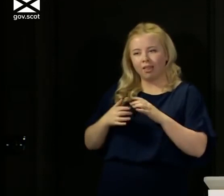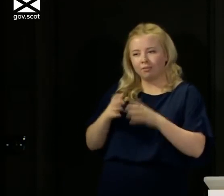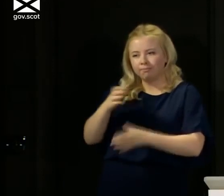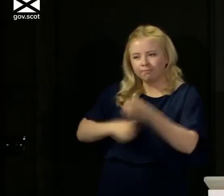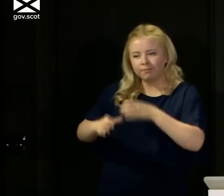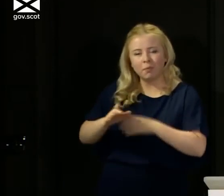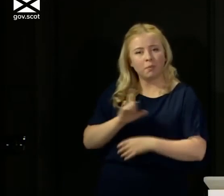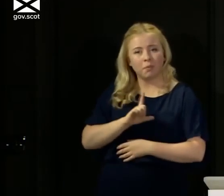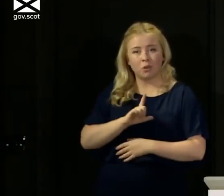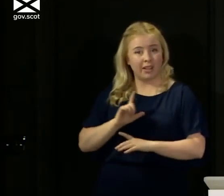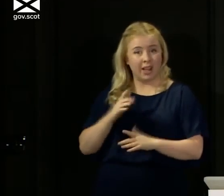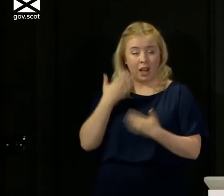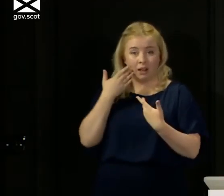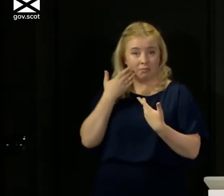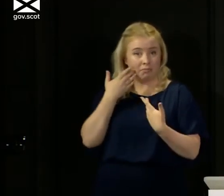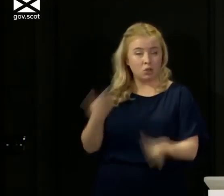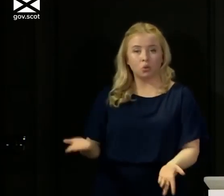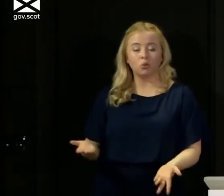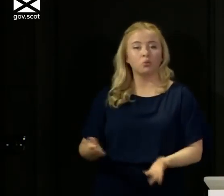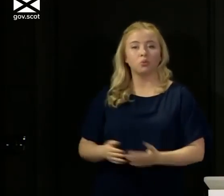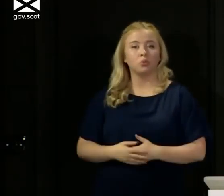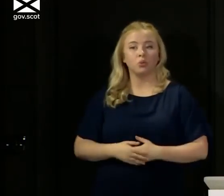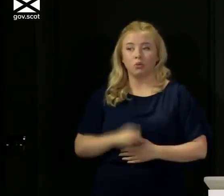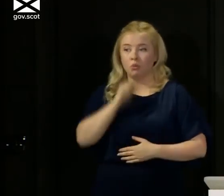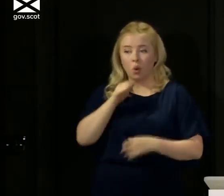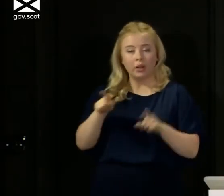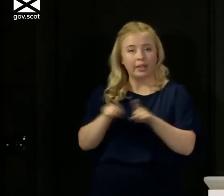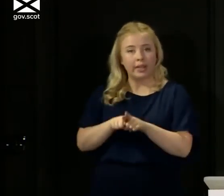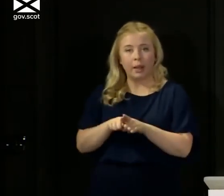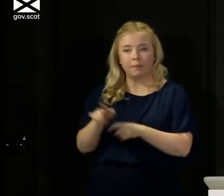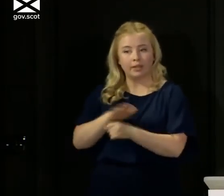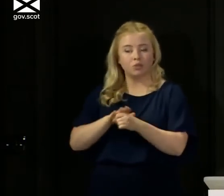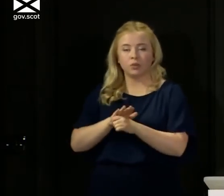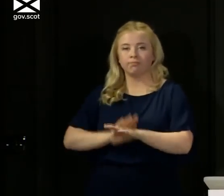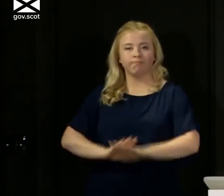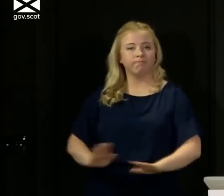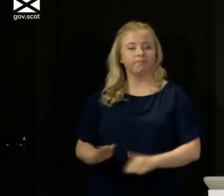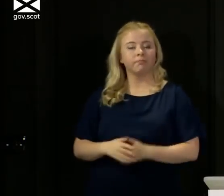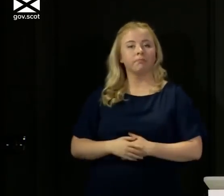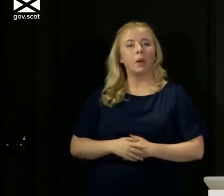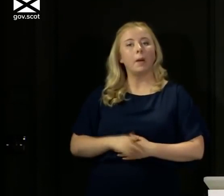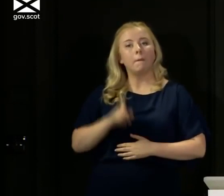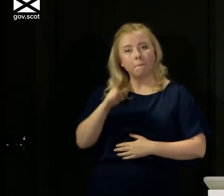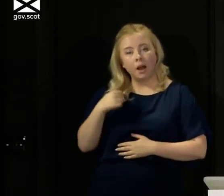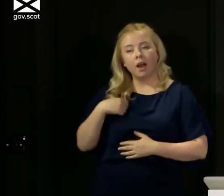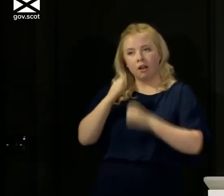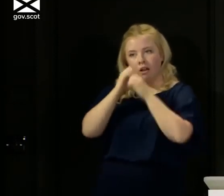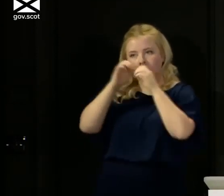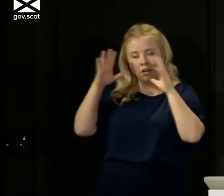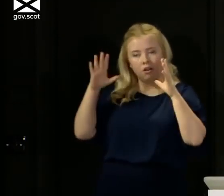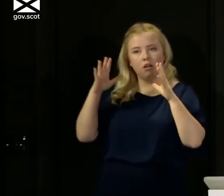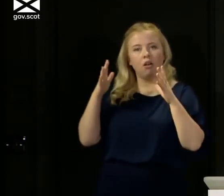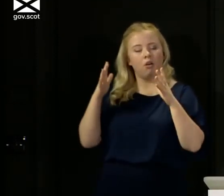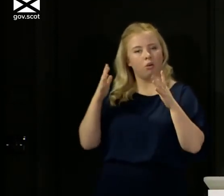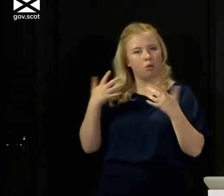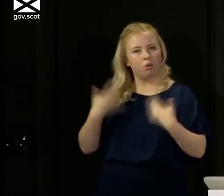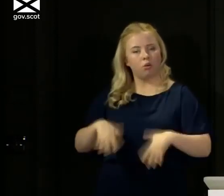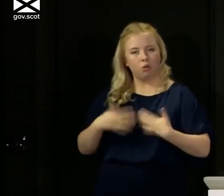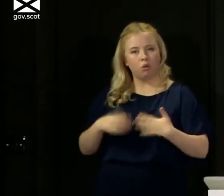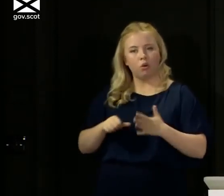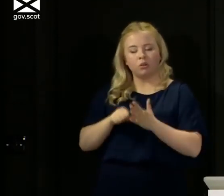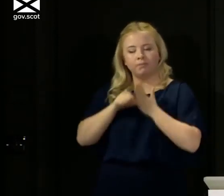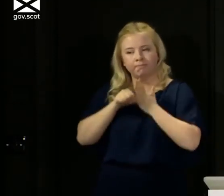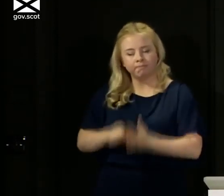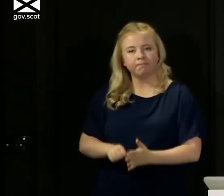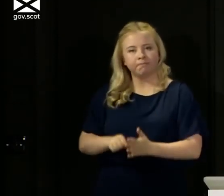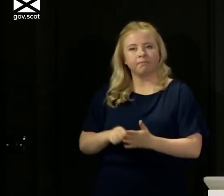not in that category. But I can imagine how you feel. I can imagine how awful it is to be so